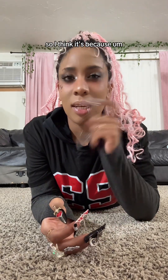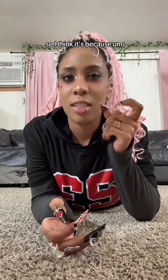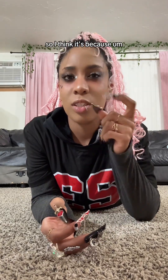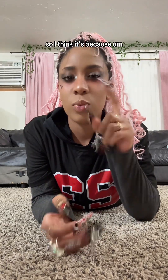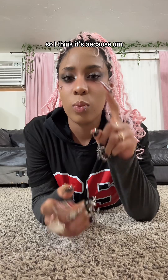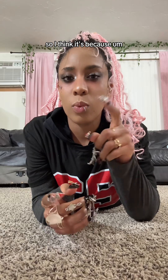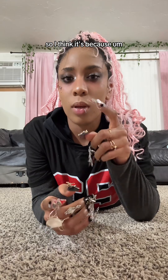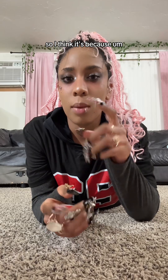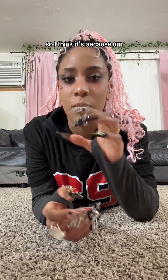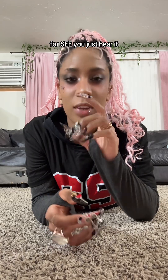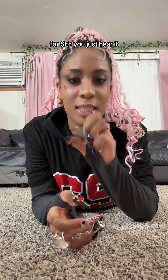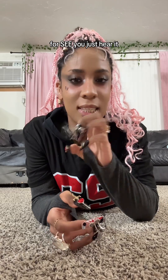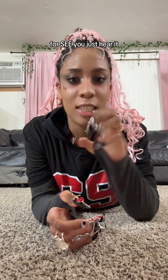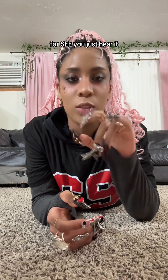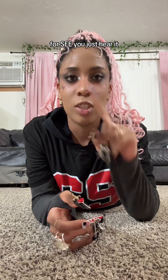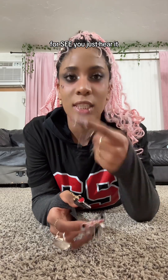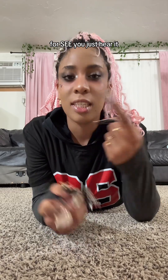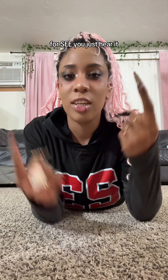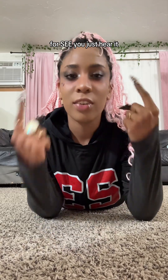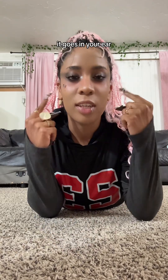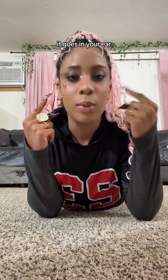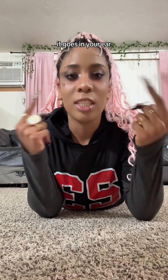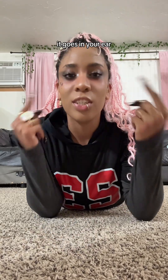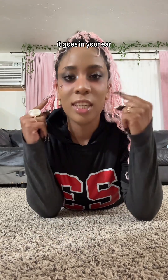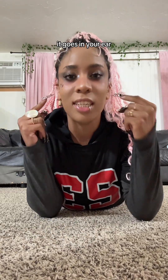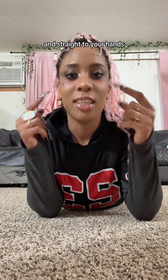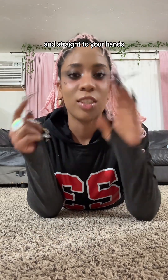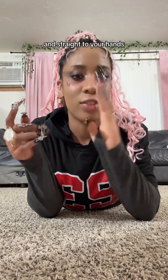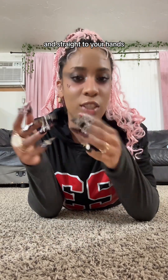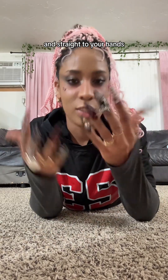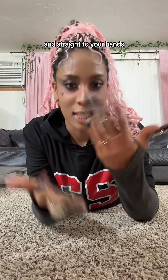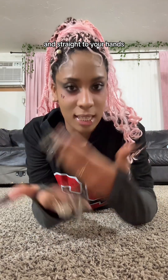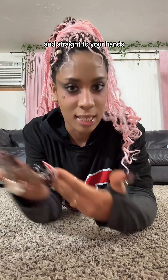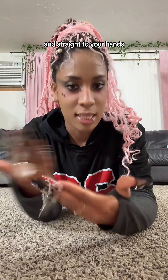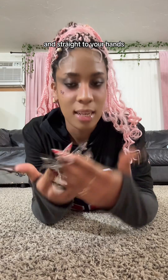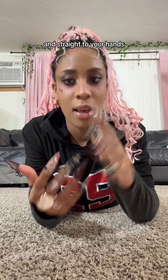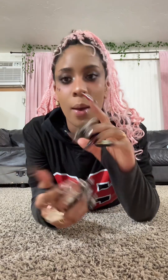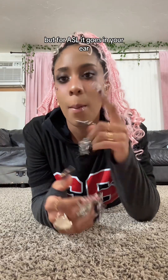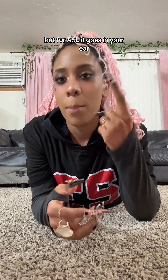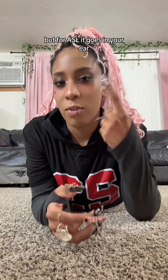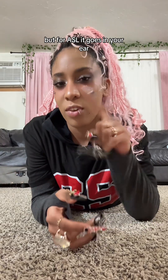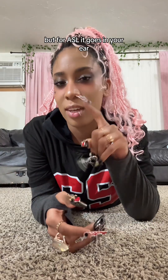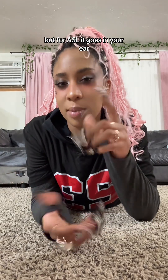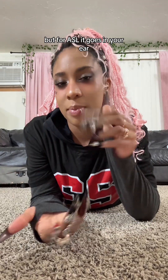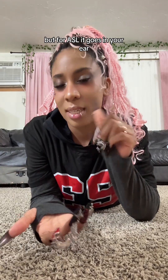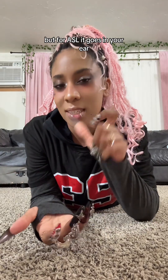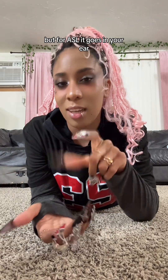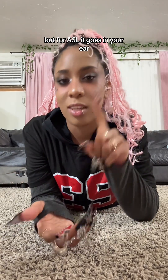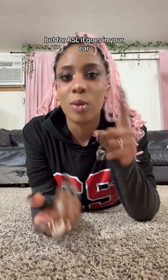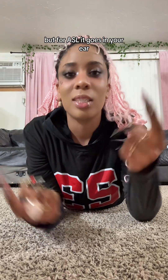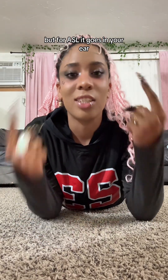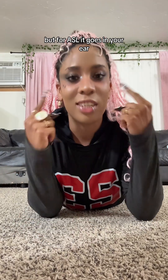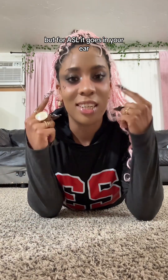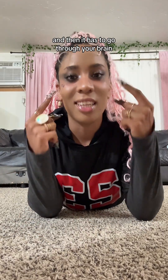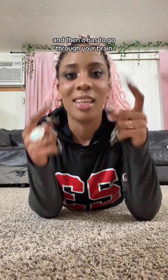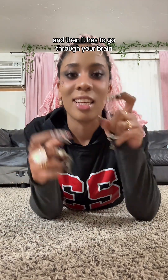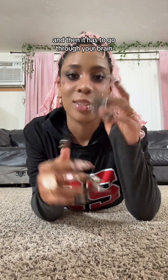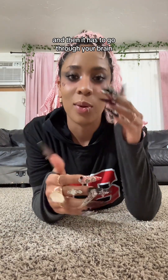because for SCE you just hear it goes in the ear and straight to your hands. But for ASL it goes in the ear and then it has to go